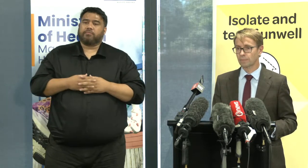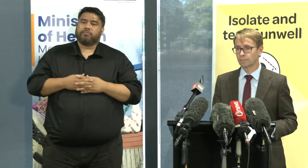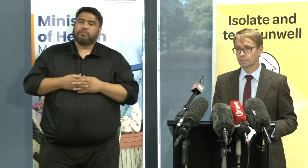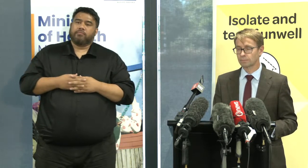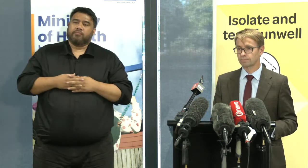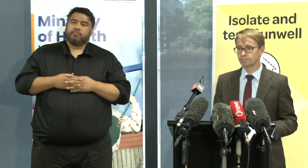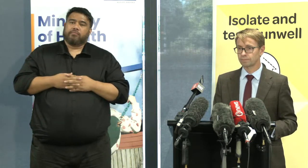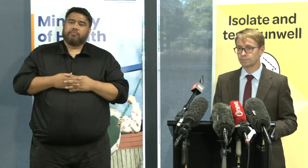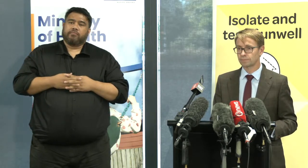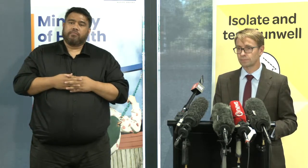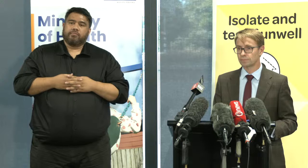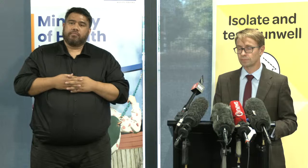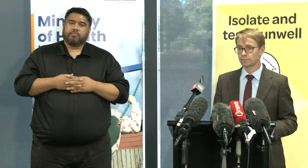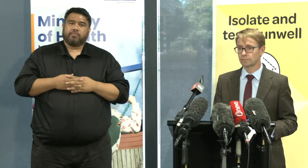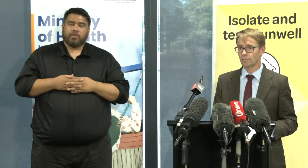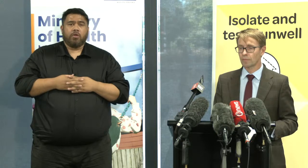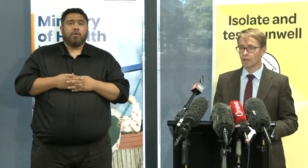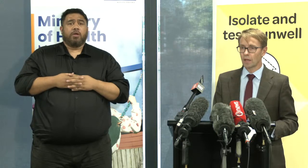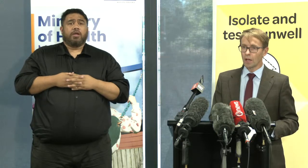of a mole map?